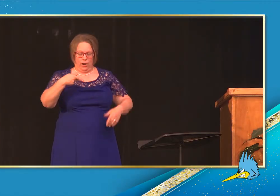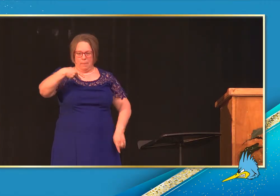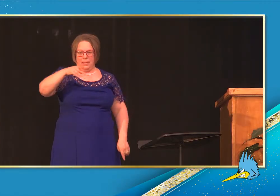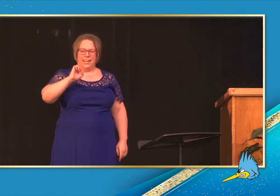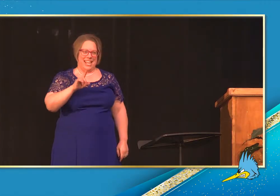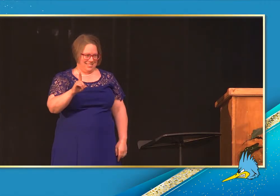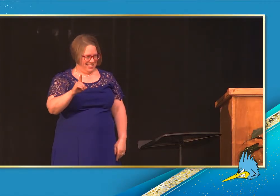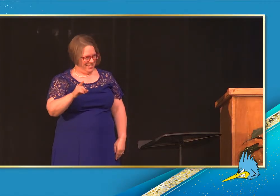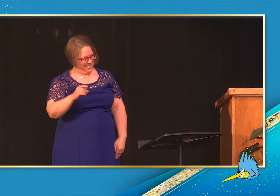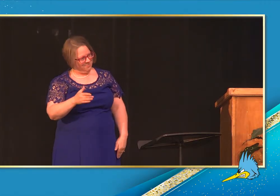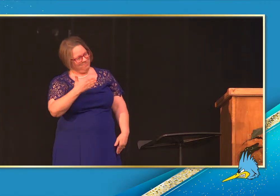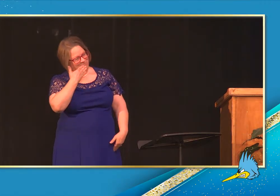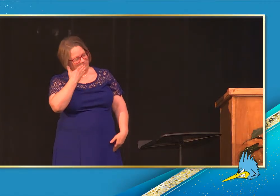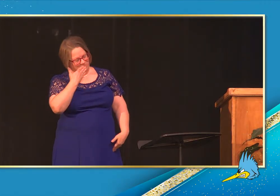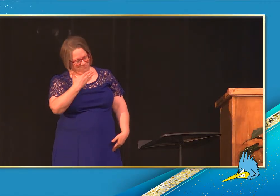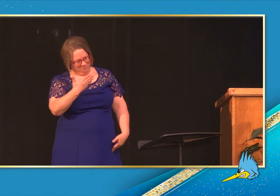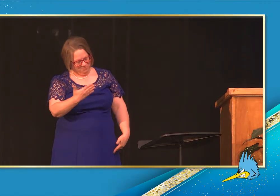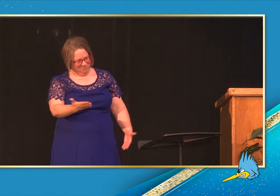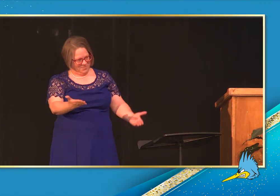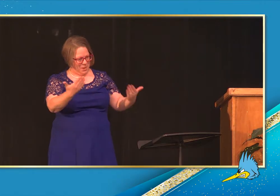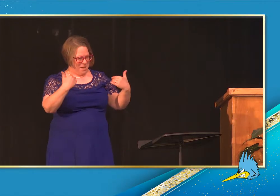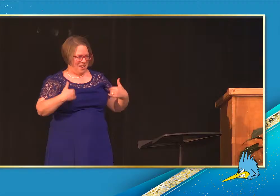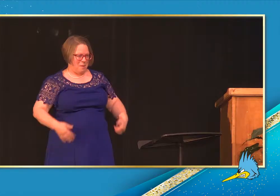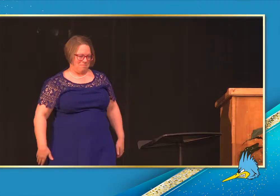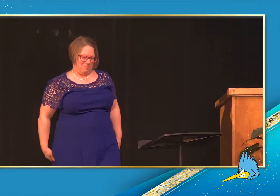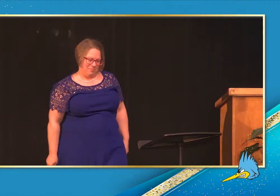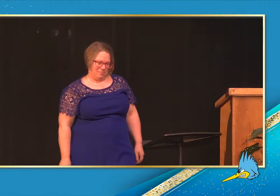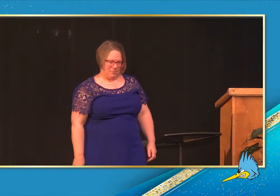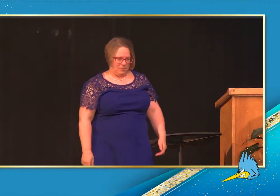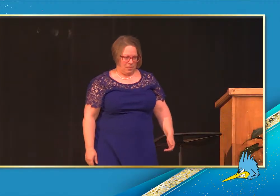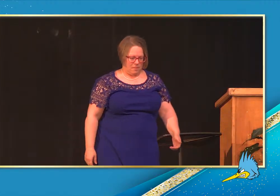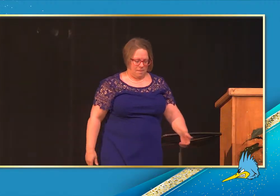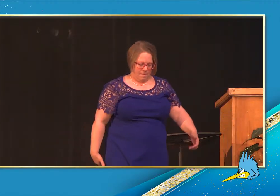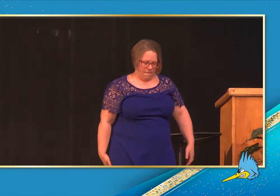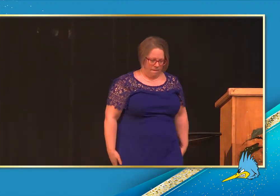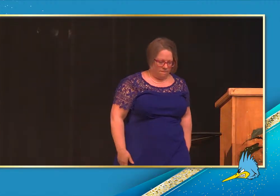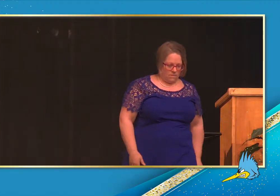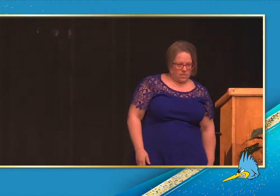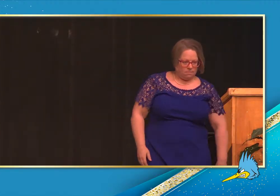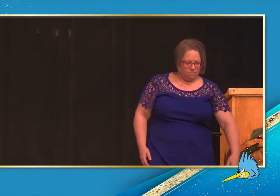life supervisor here at PDSD. Thank you. Come on up.